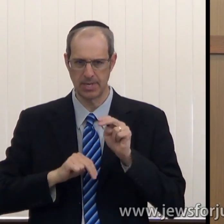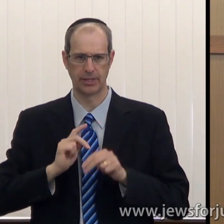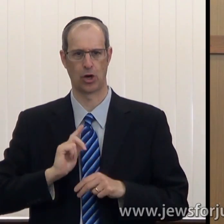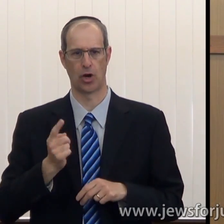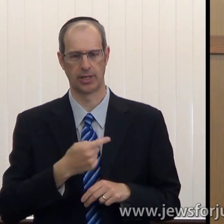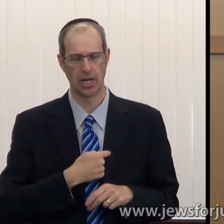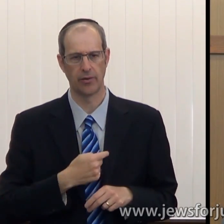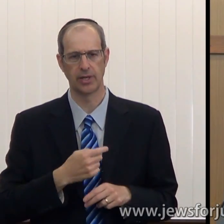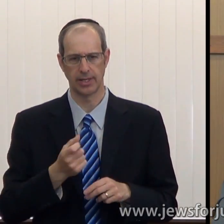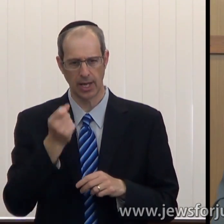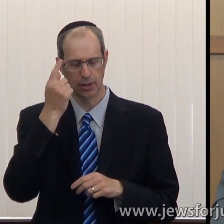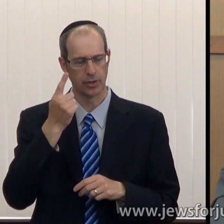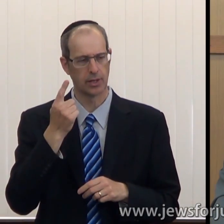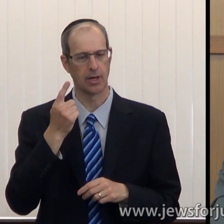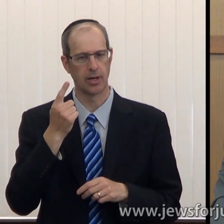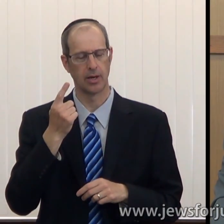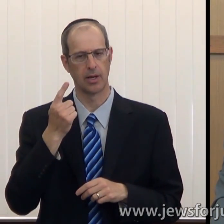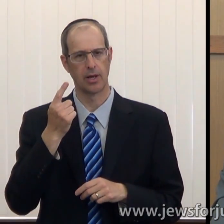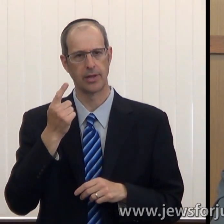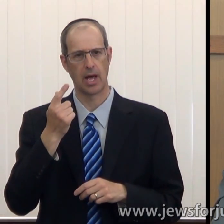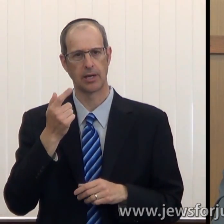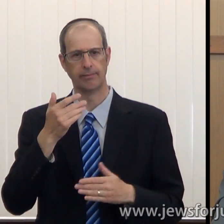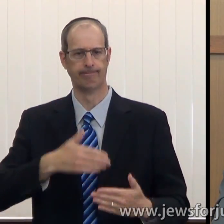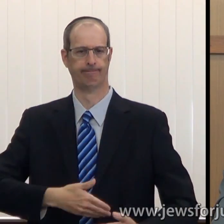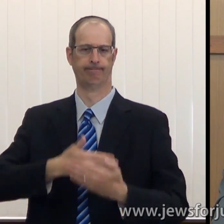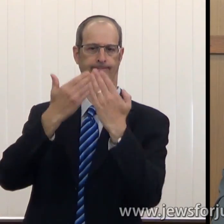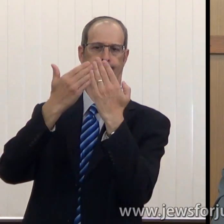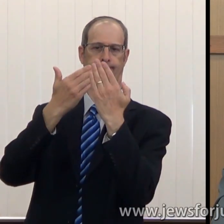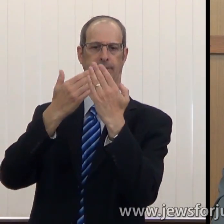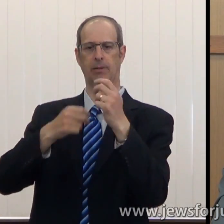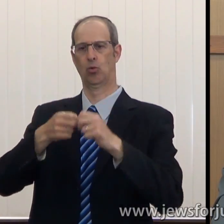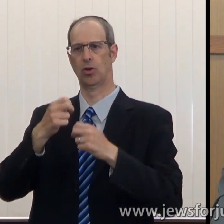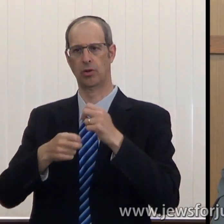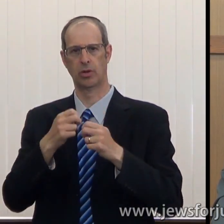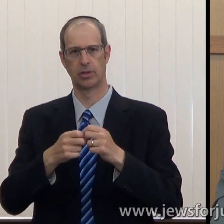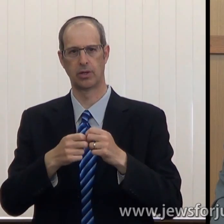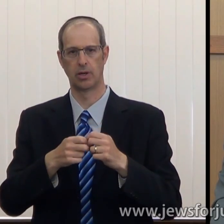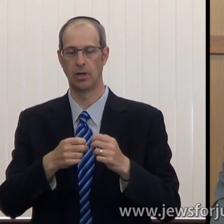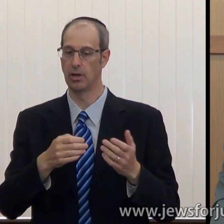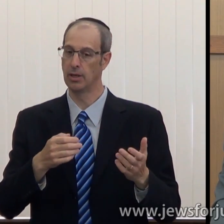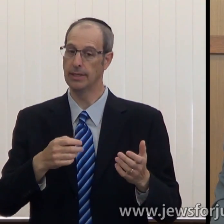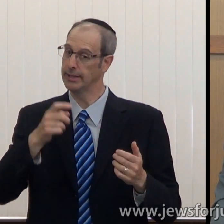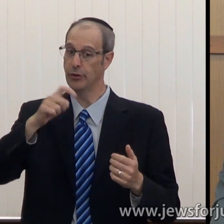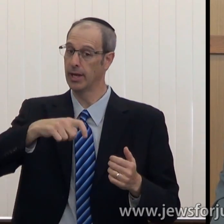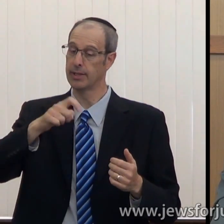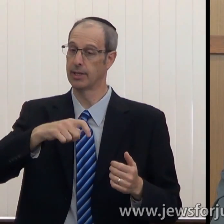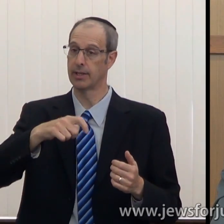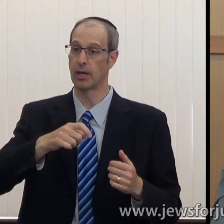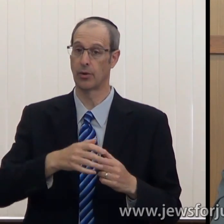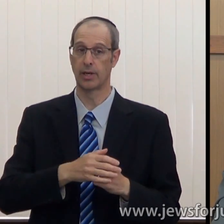to understand that obstacles and difficulties are essential, are necessary in order to